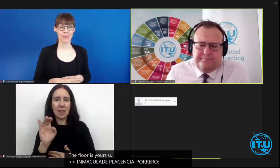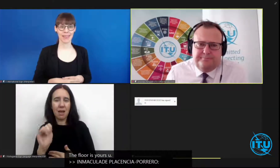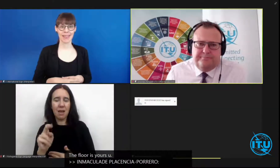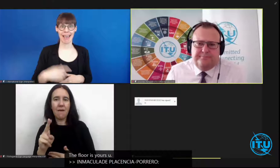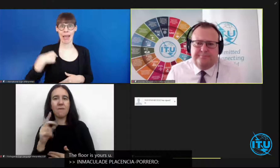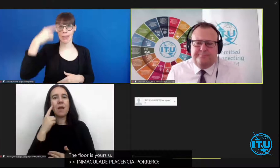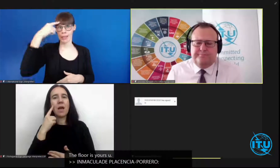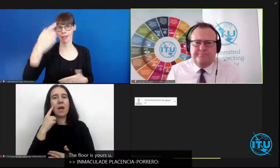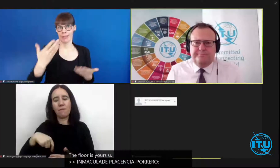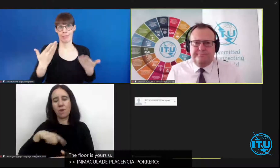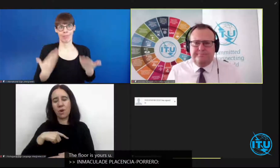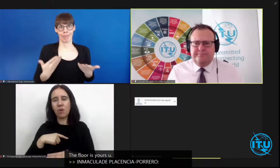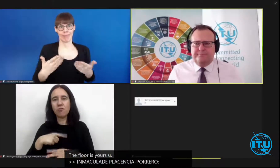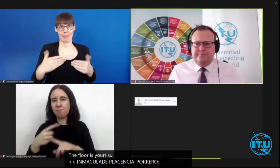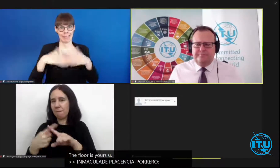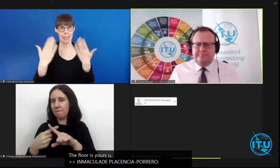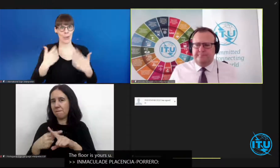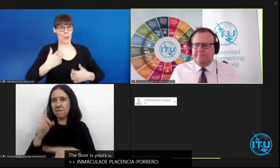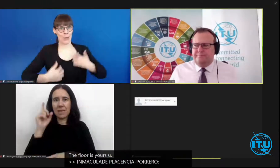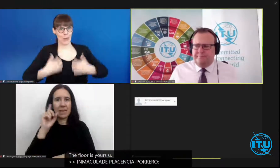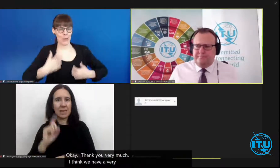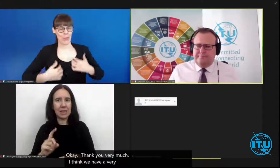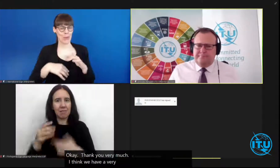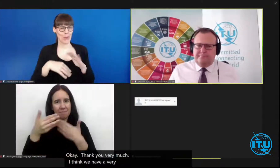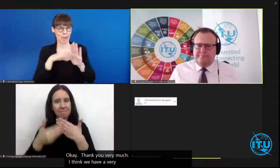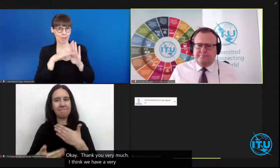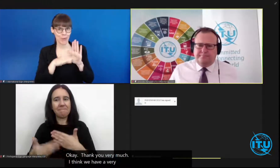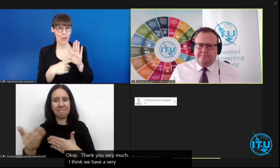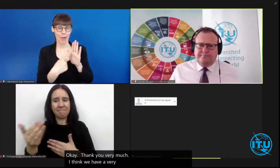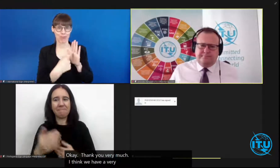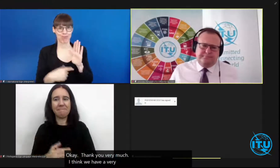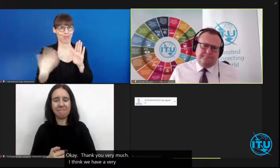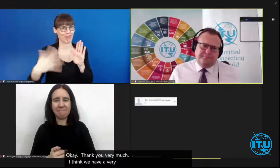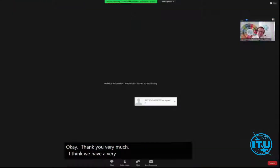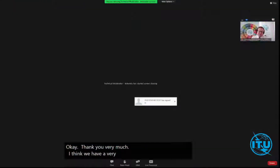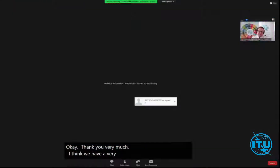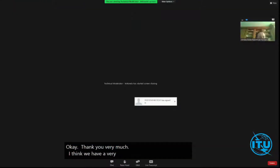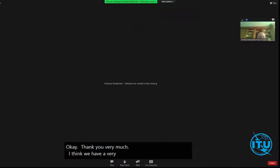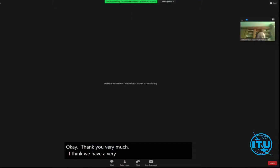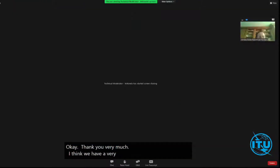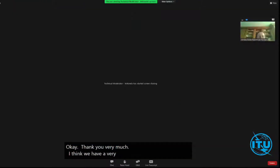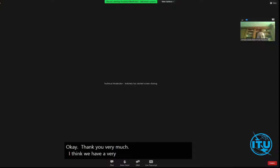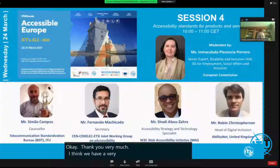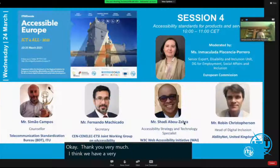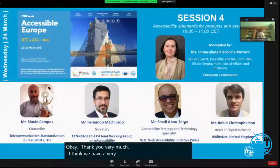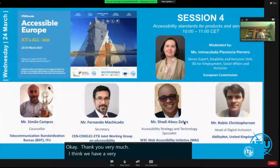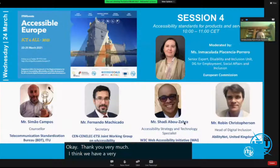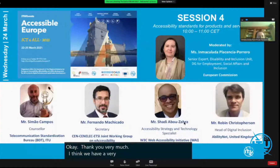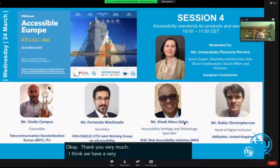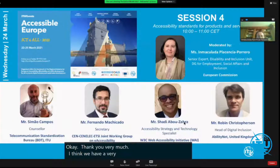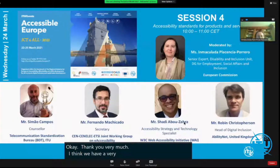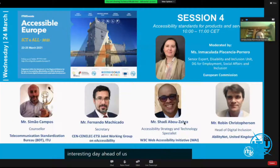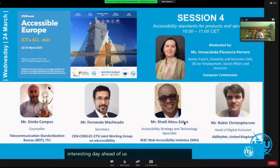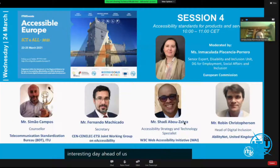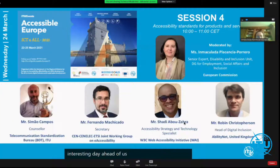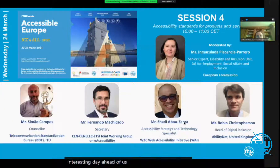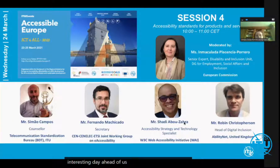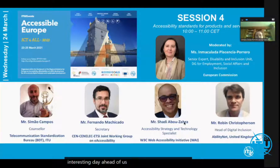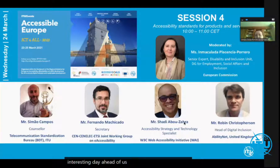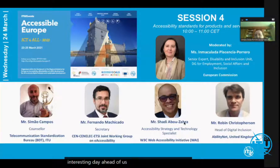very interesting day ahead of us, as we had also